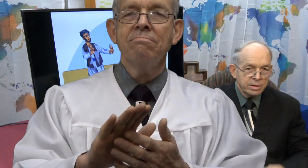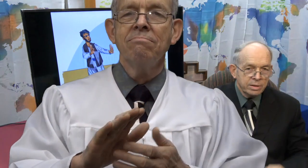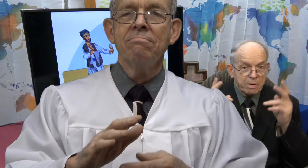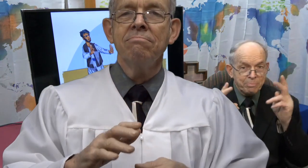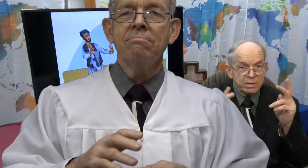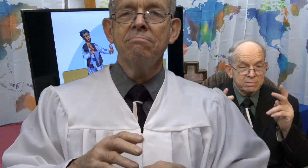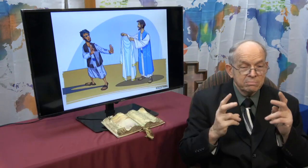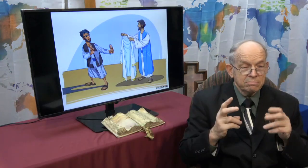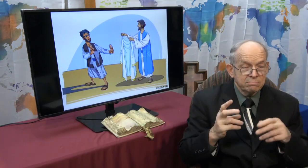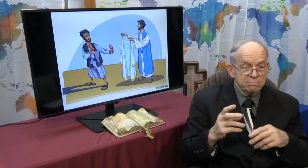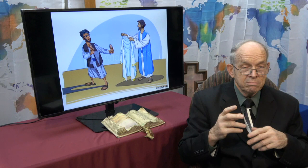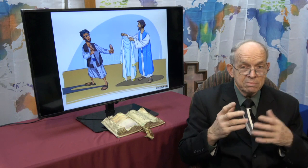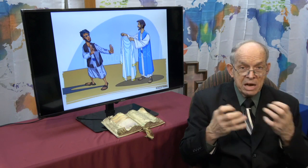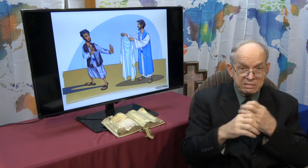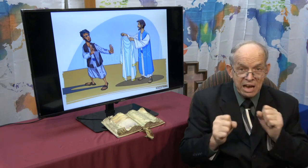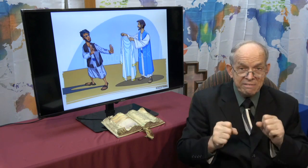righteousness. People, you are saying,